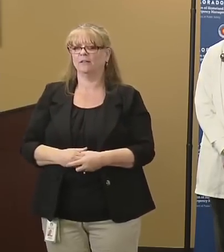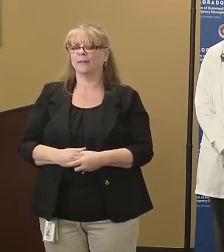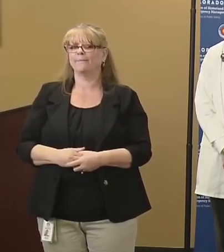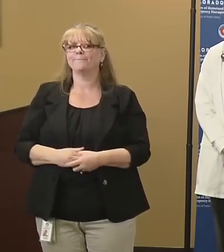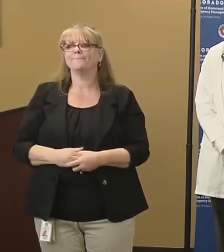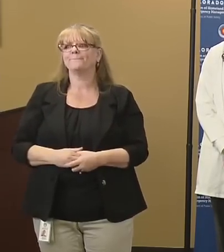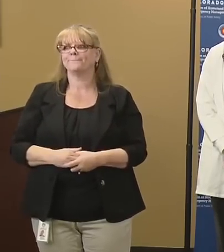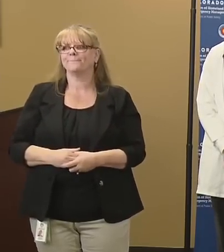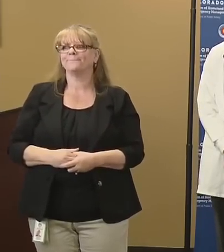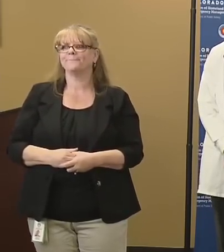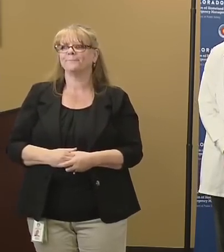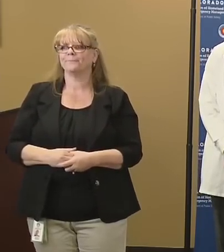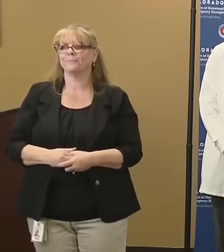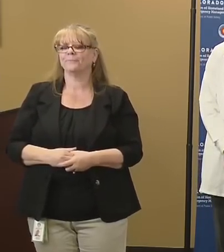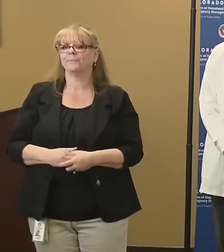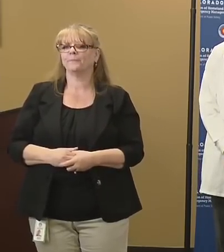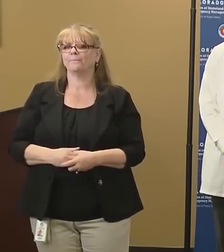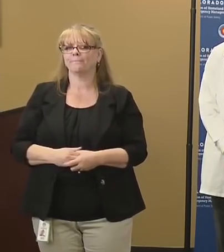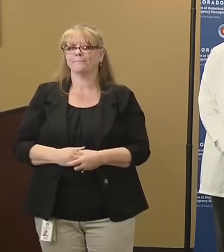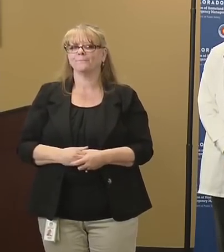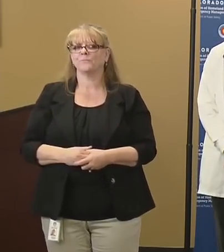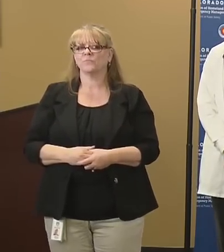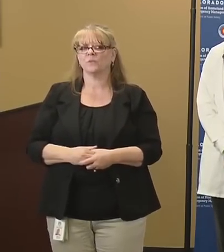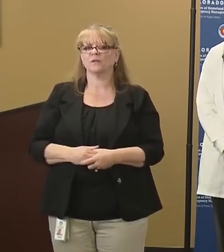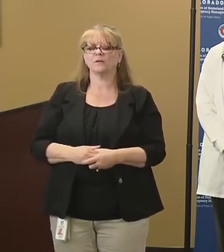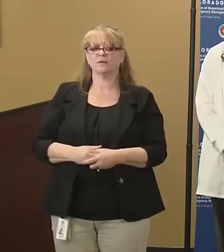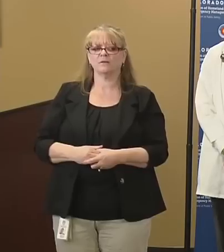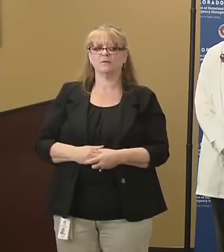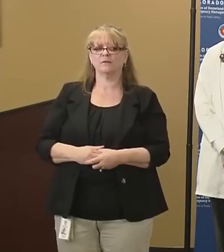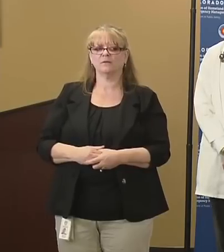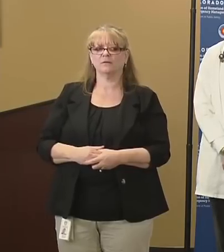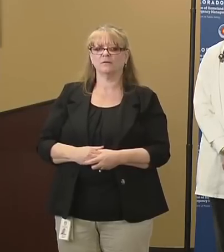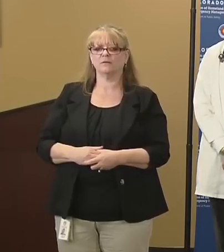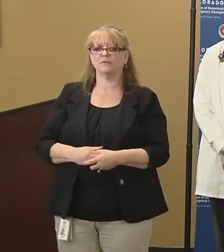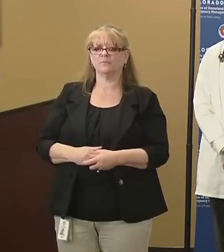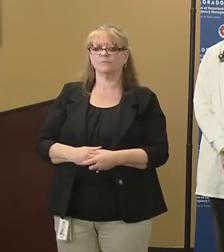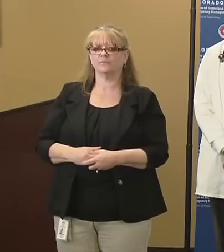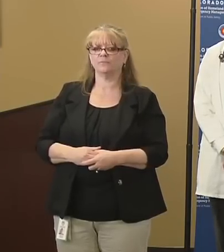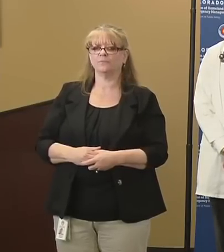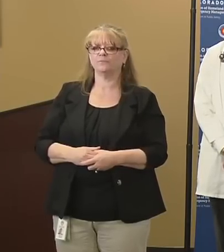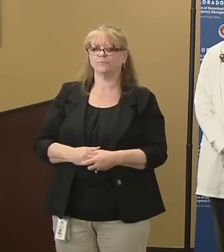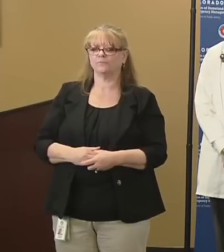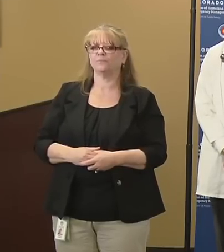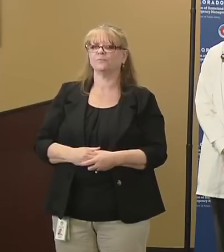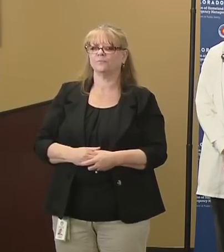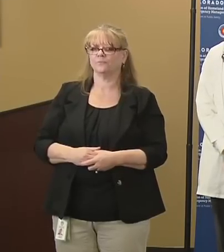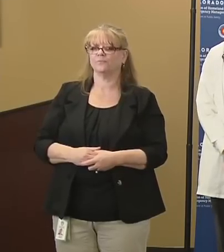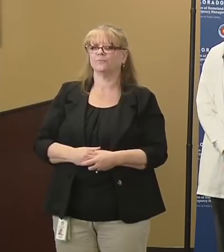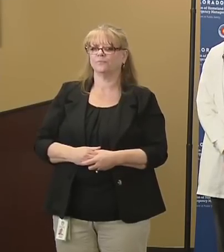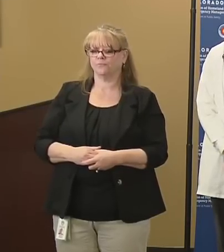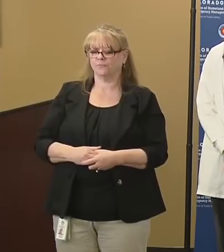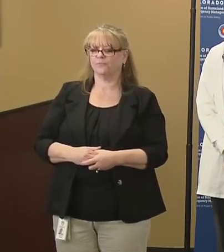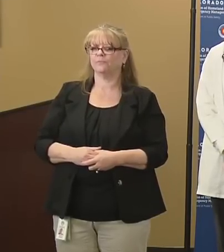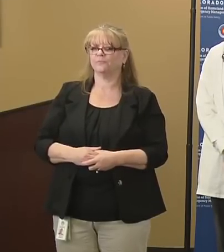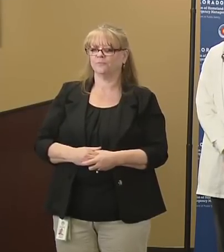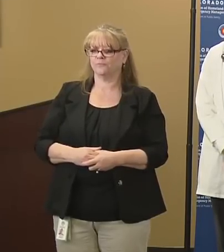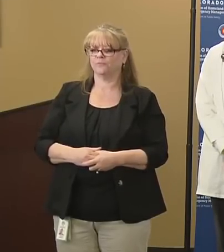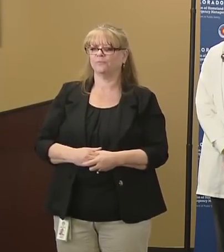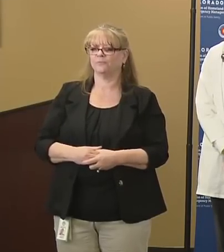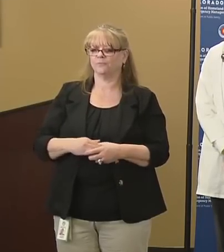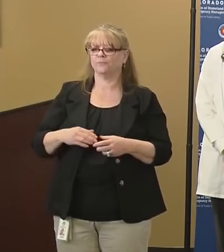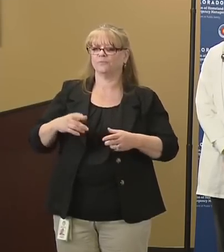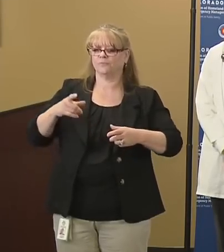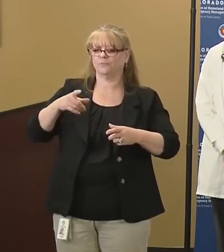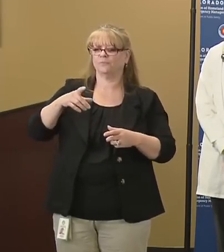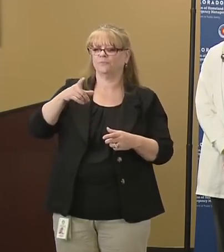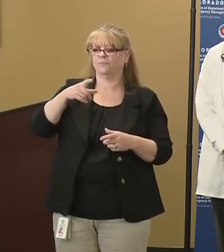muerte para los ancianos y también personas que tienen condicionales de salud. One more phone question, and then we'll